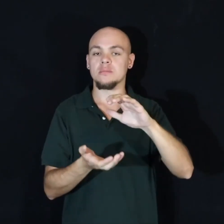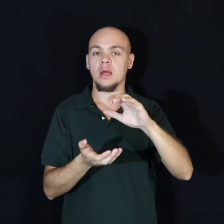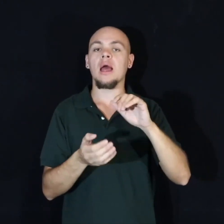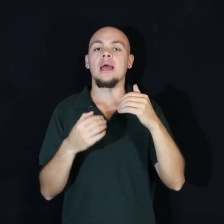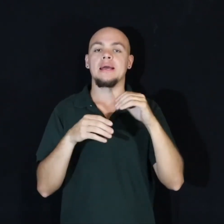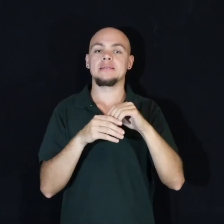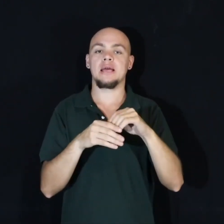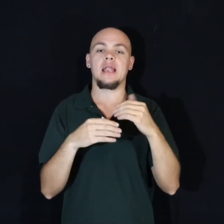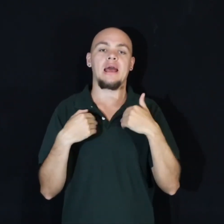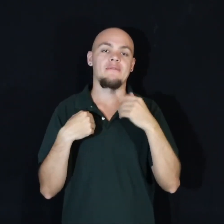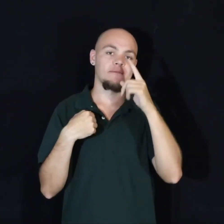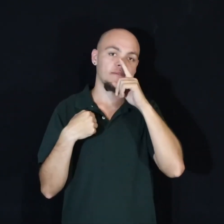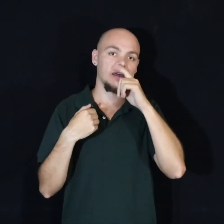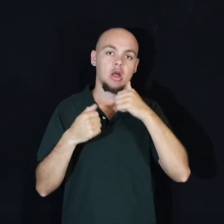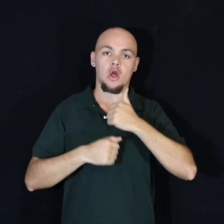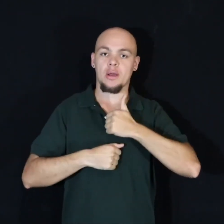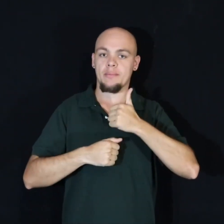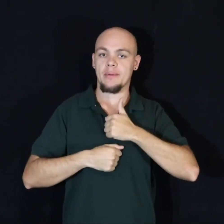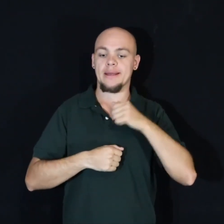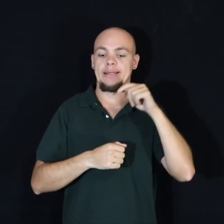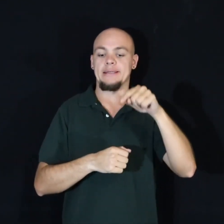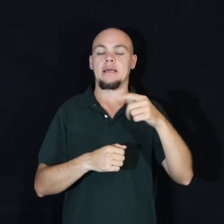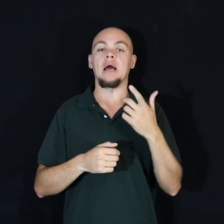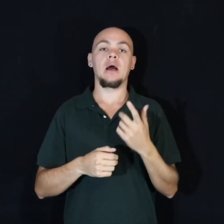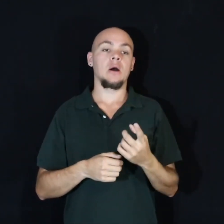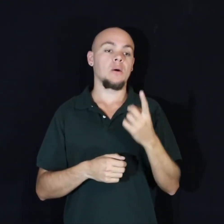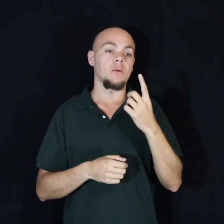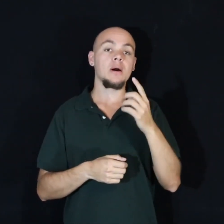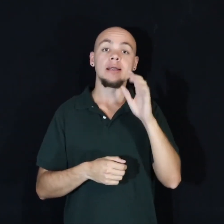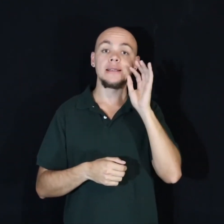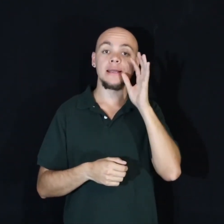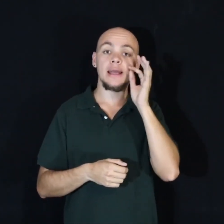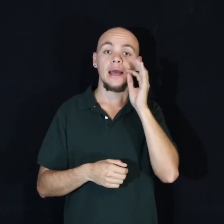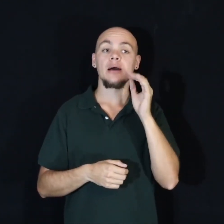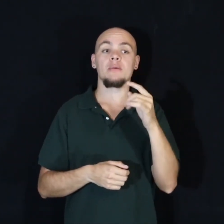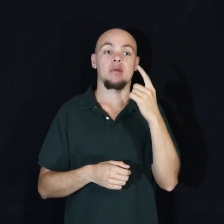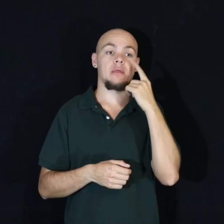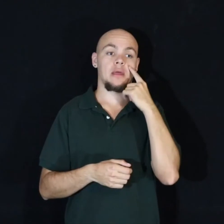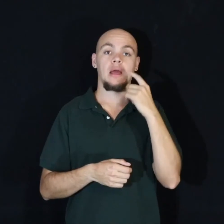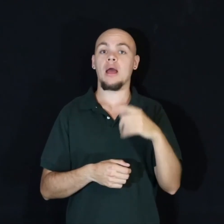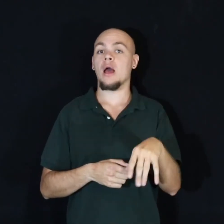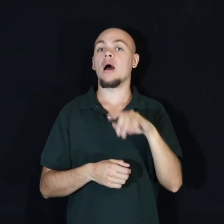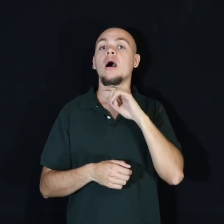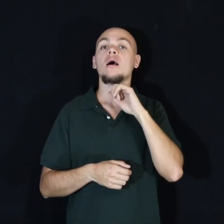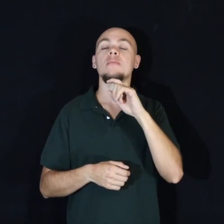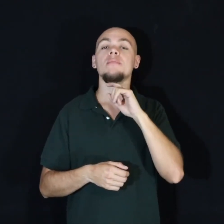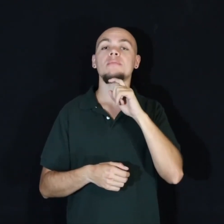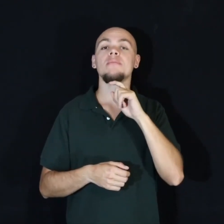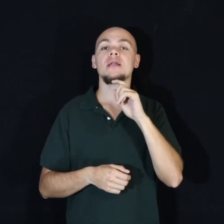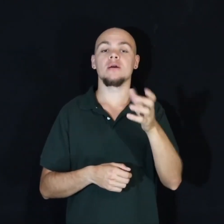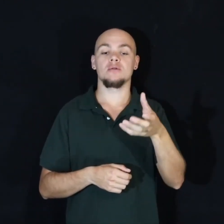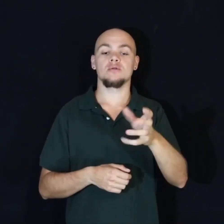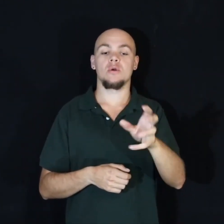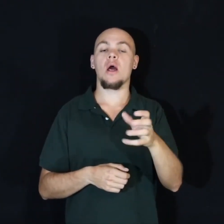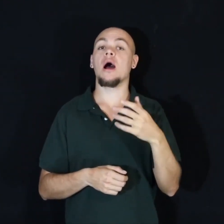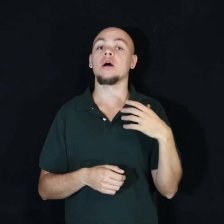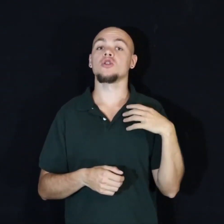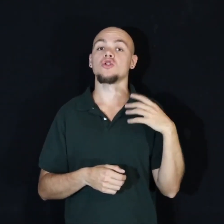firecrackers, a kitten with only one eye, a brass doorknob, a dog collar, but no dog, the handle of a